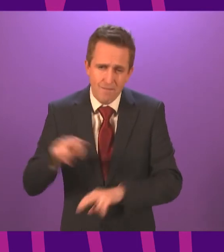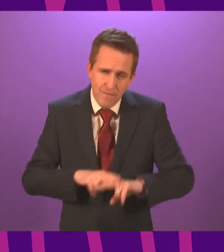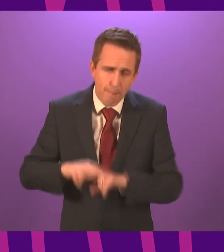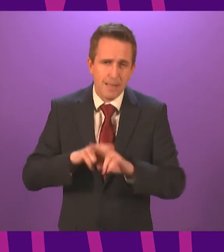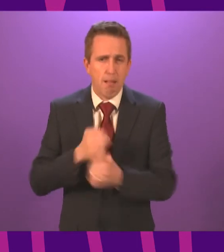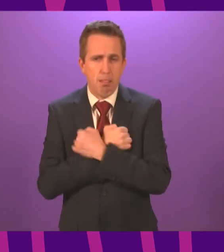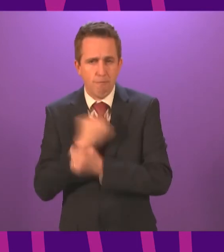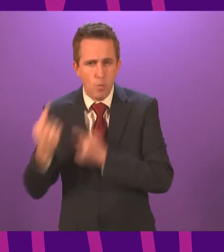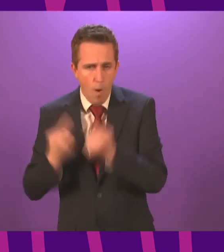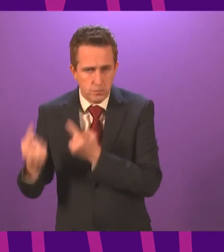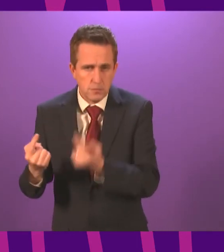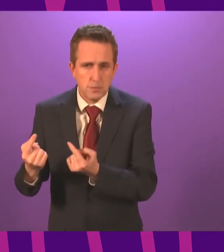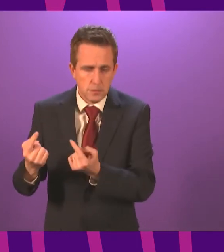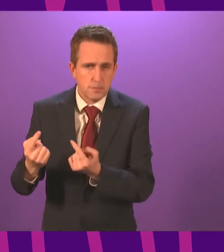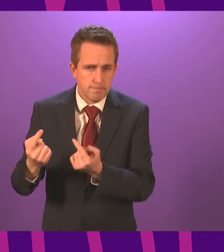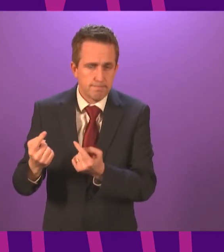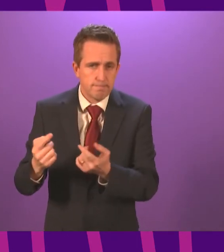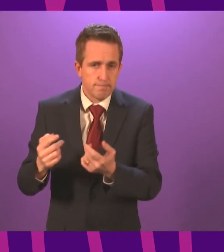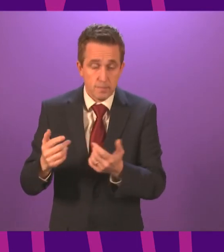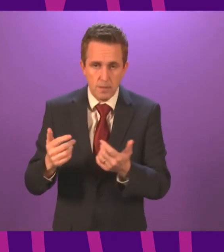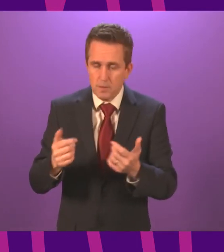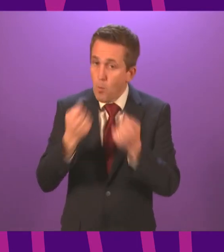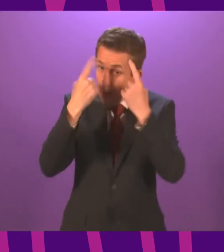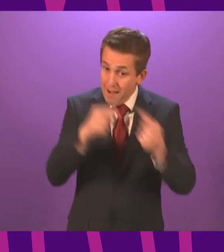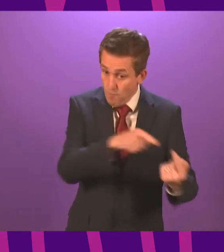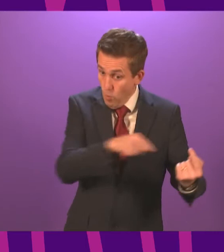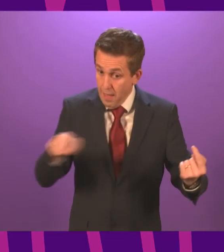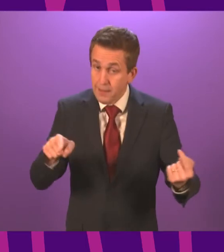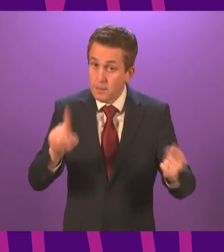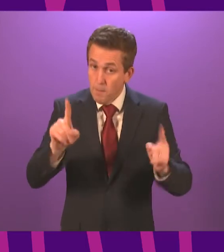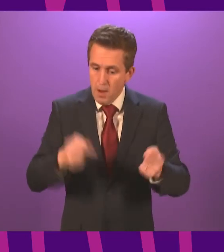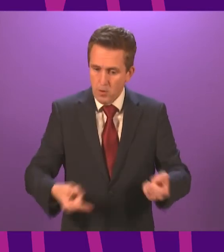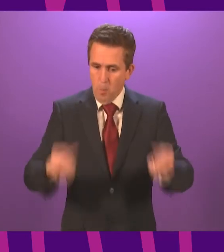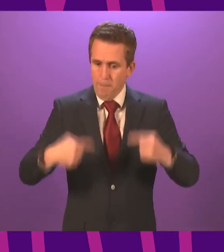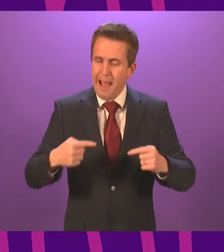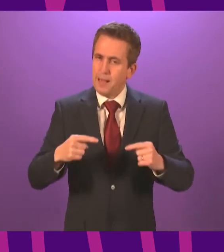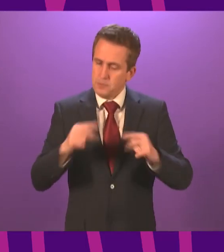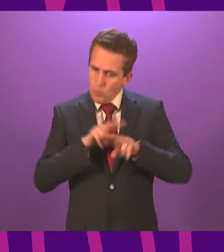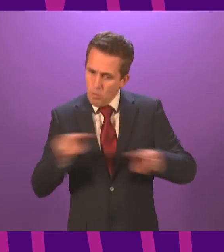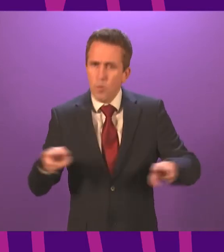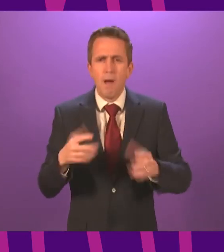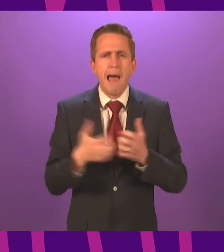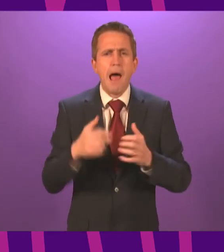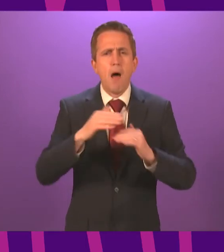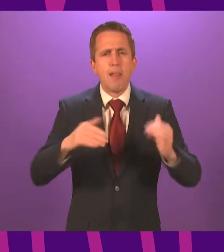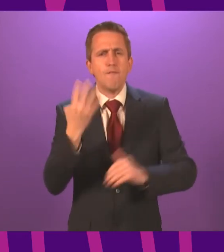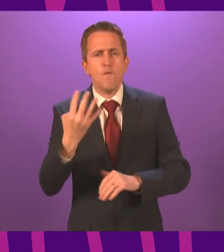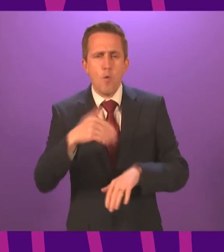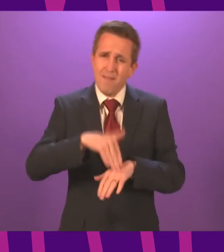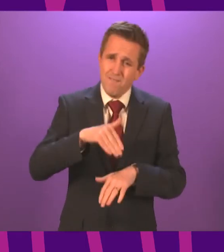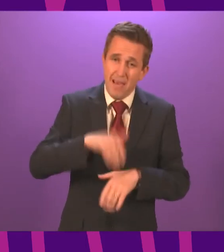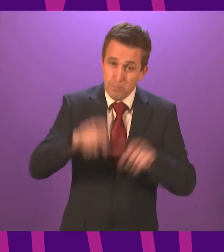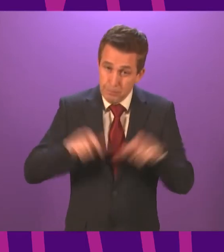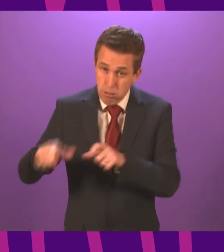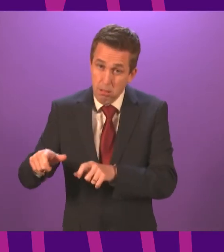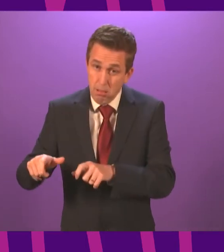we also must take a step back and acknowledge the significant effects level 4 restrictions will have on Scots, from those who are